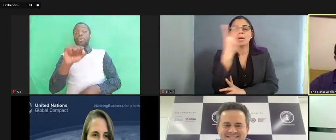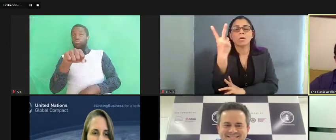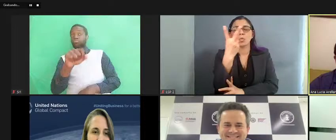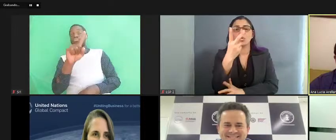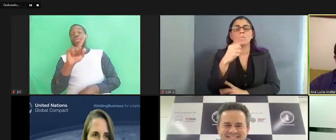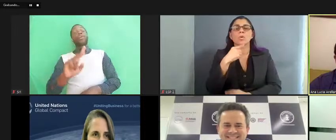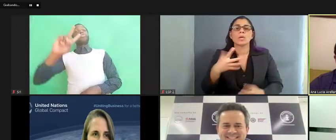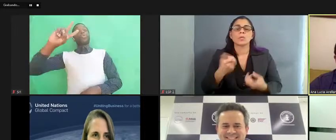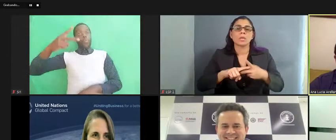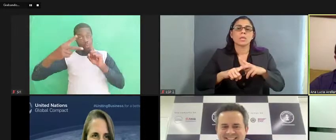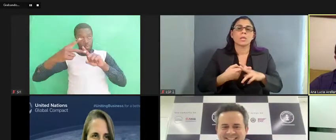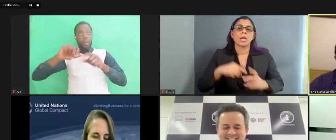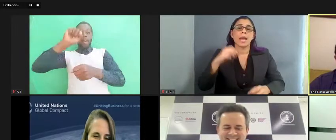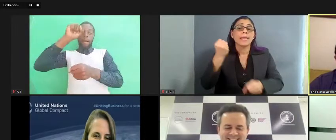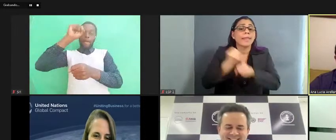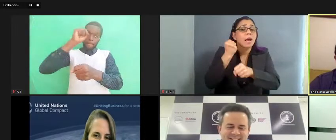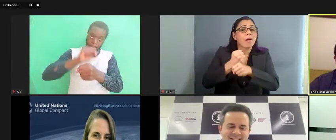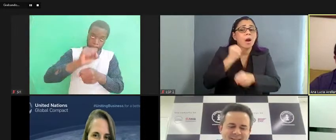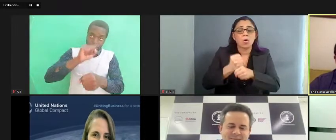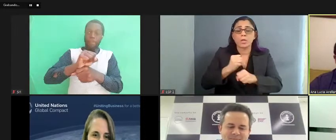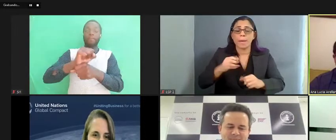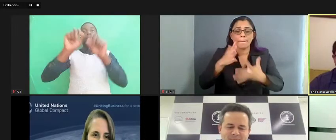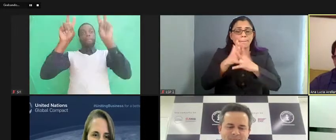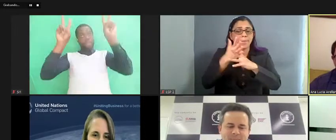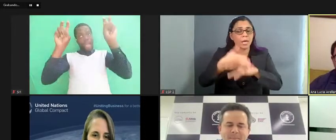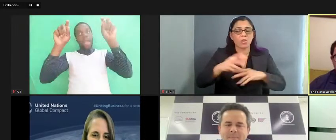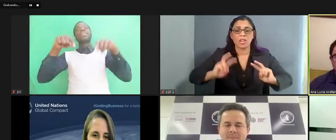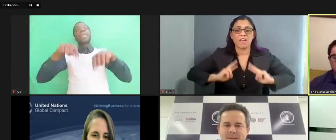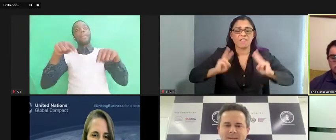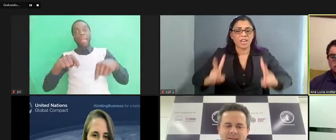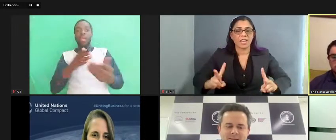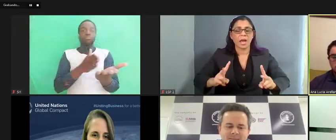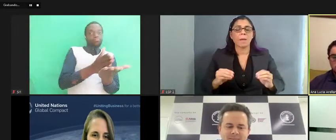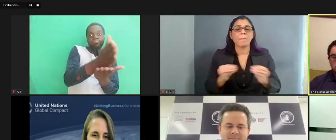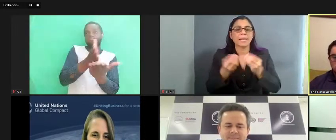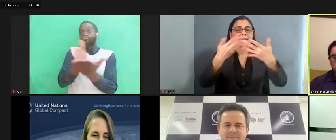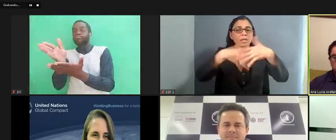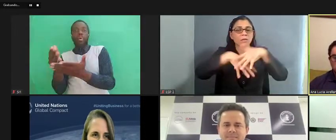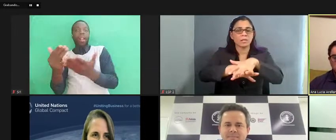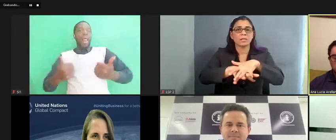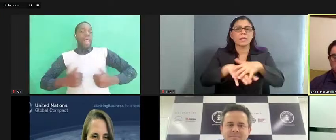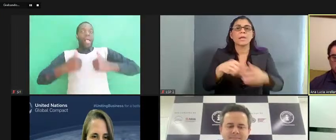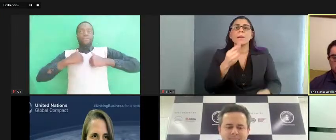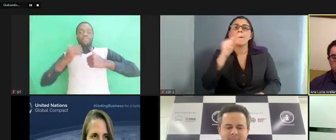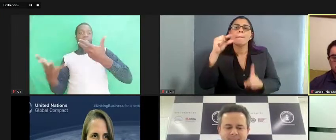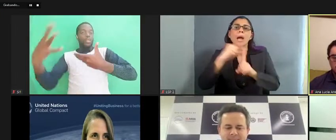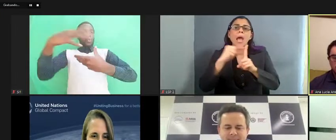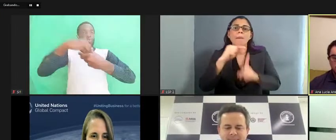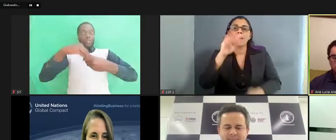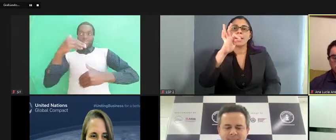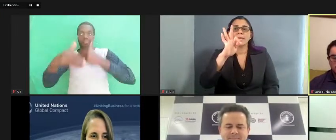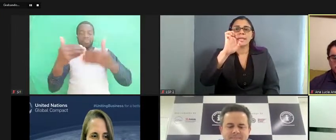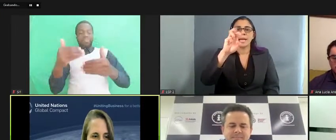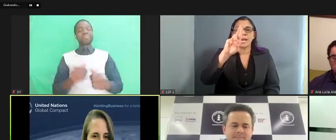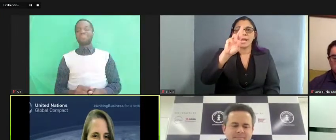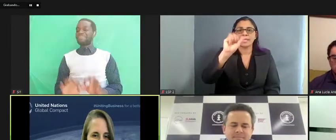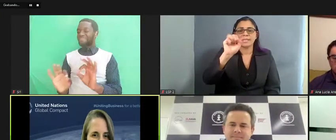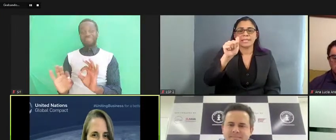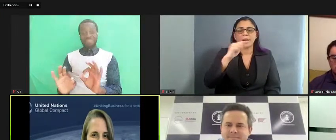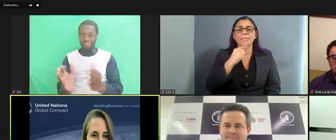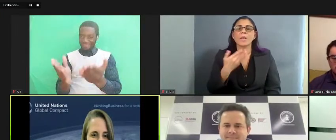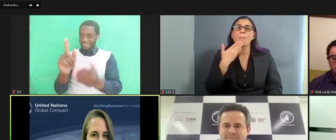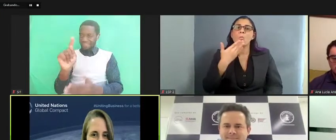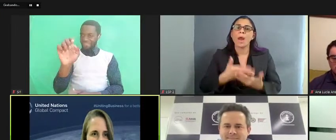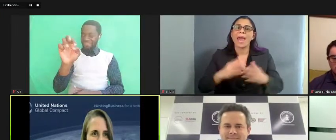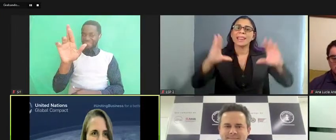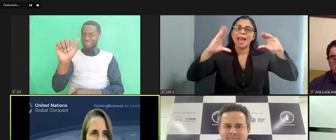we begin in the second panel of inclusive employment and livelihoods teresa the floor